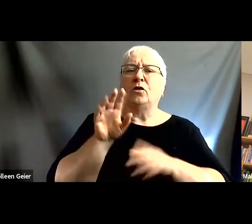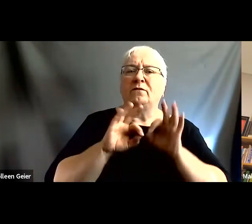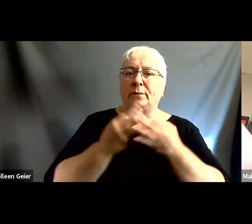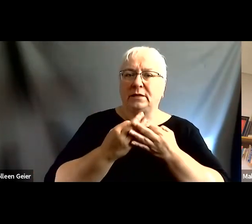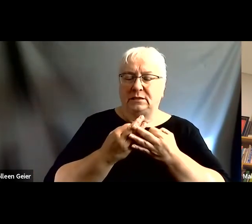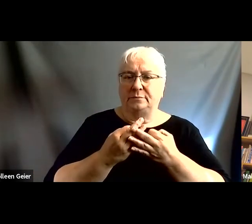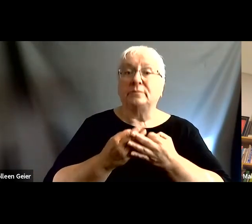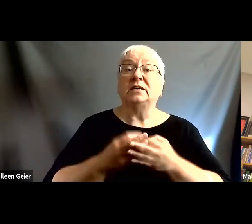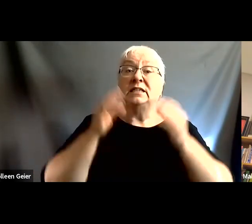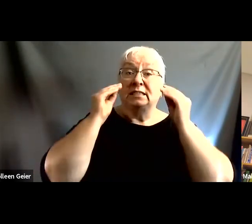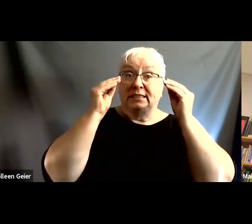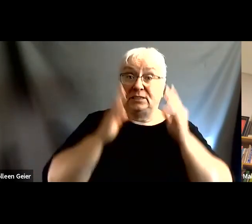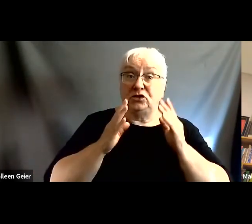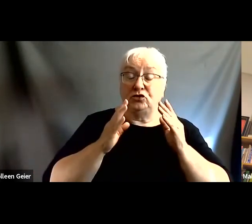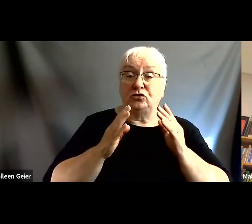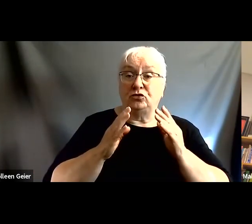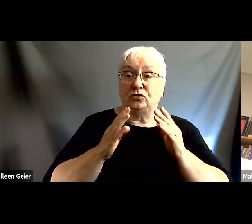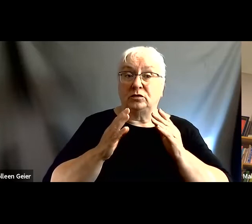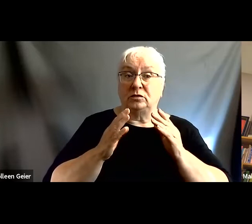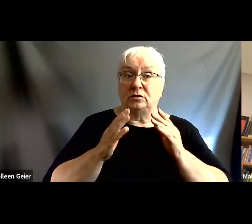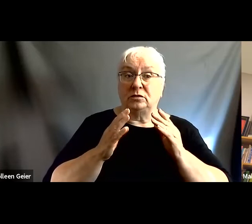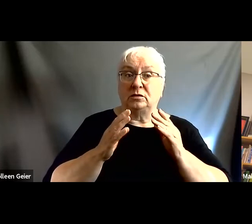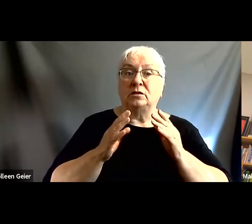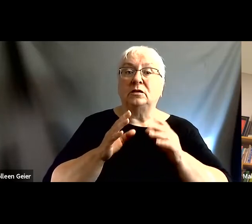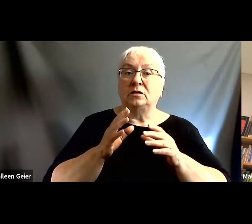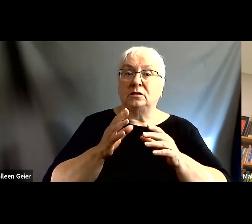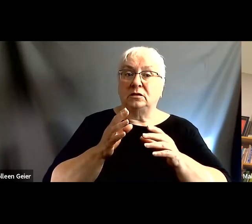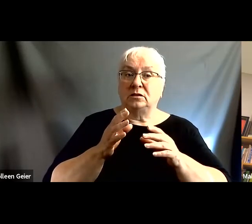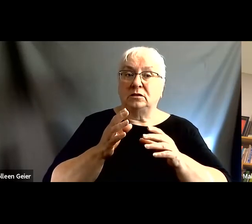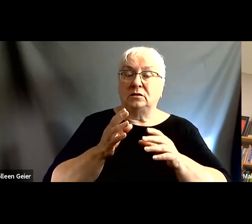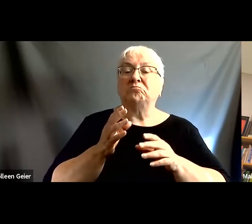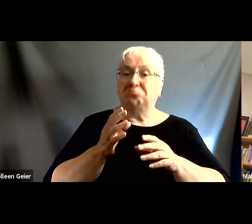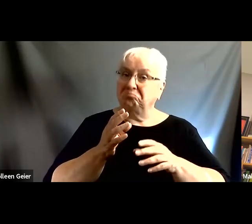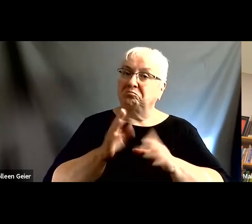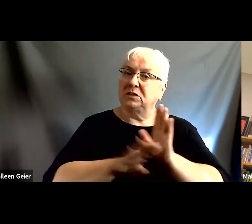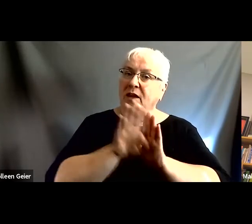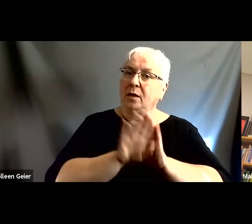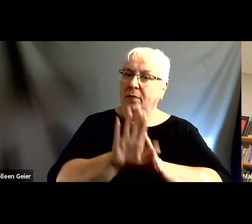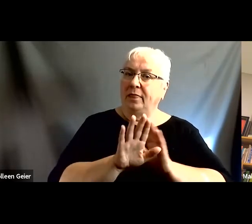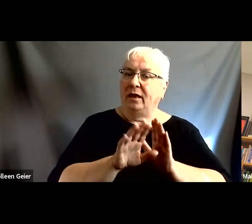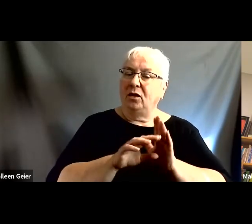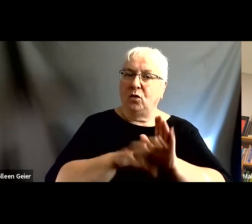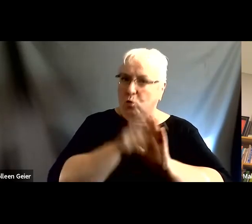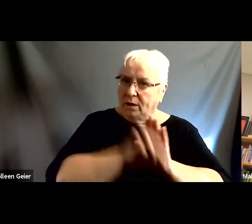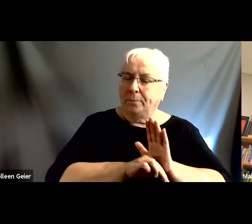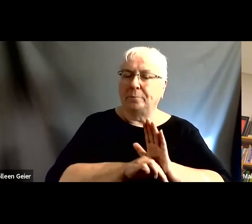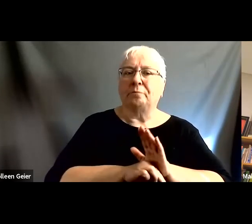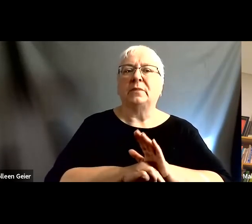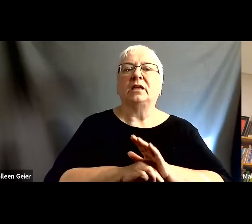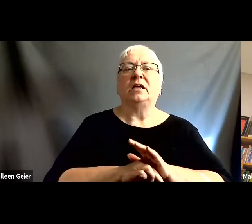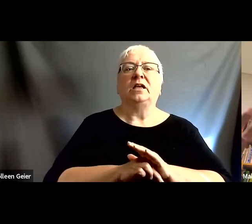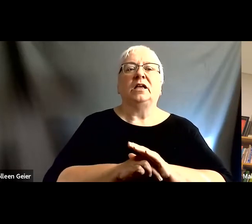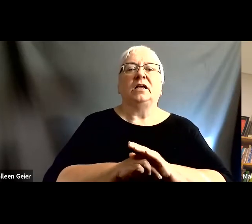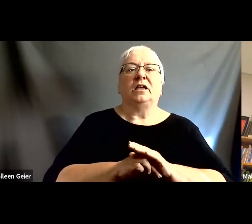the teachers went, they created some content, and they went distributing this